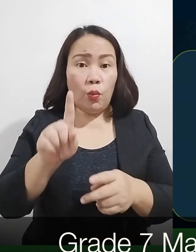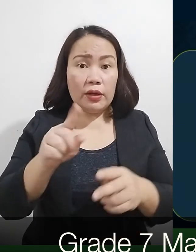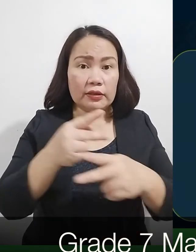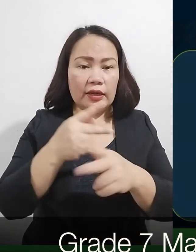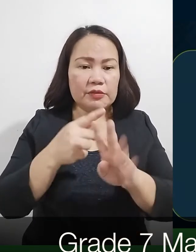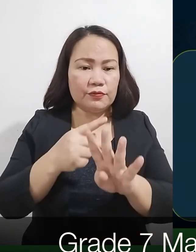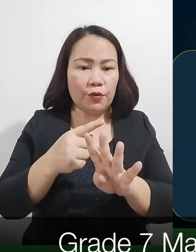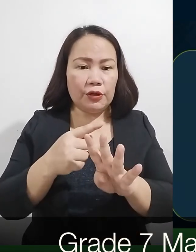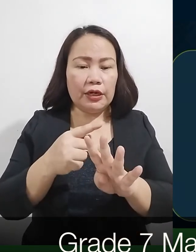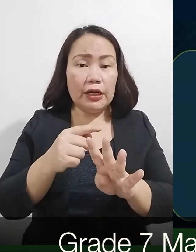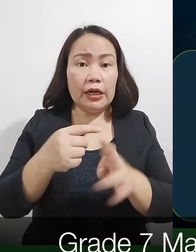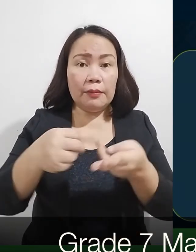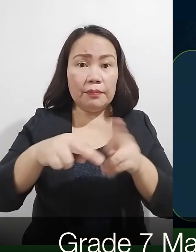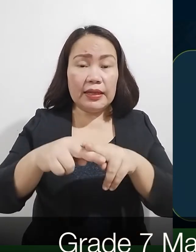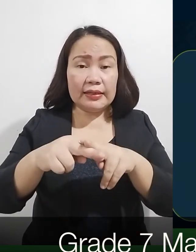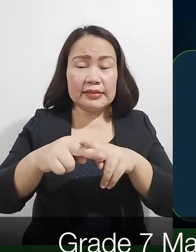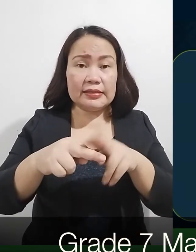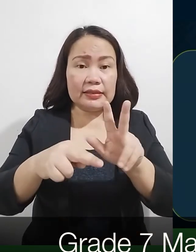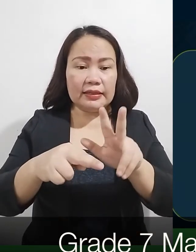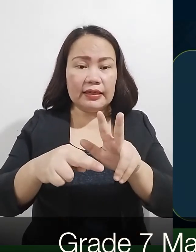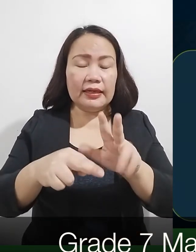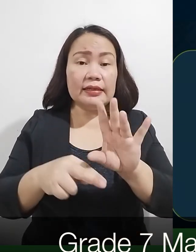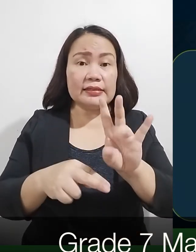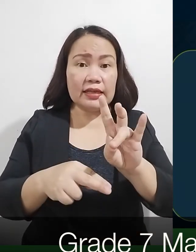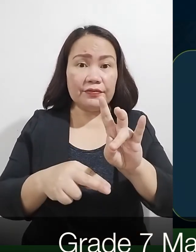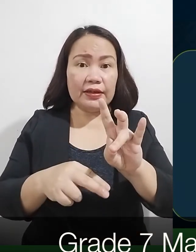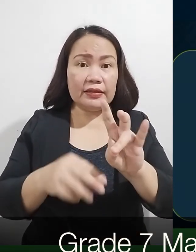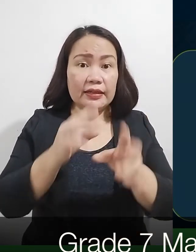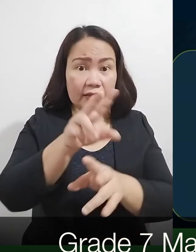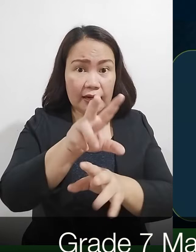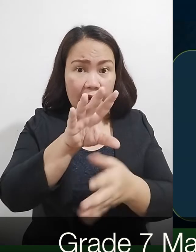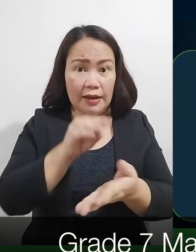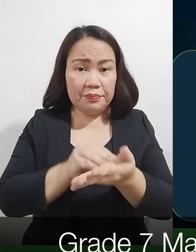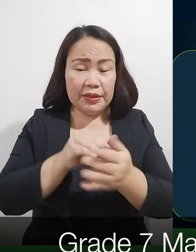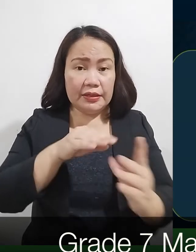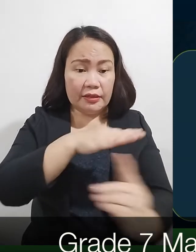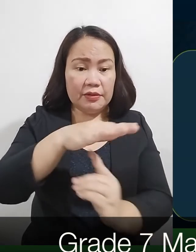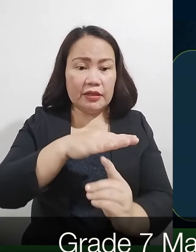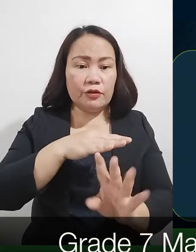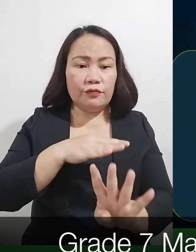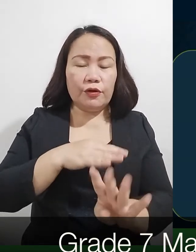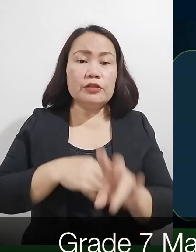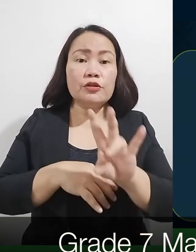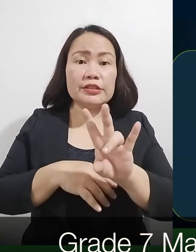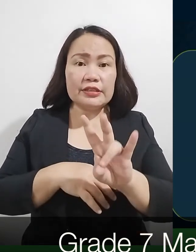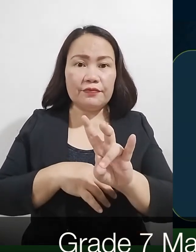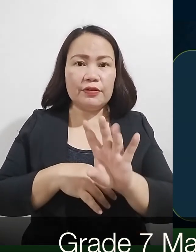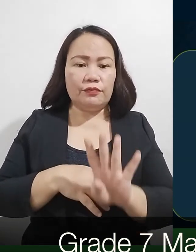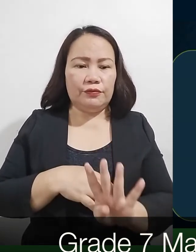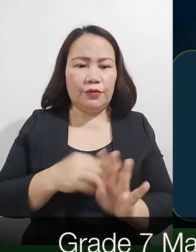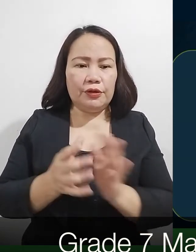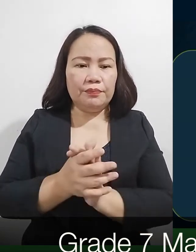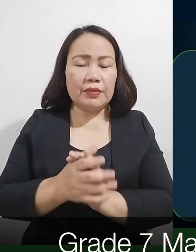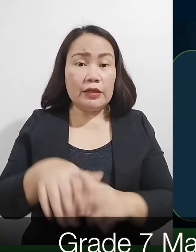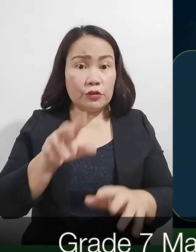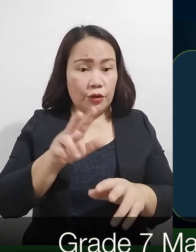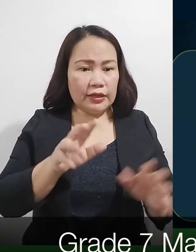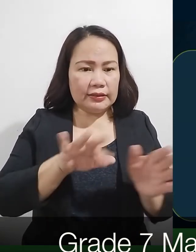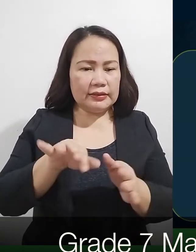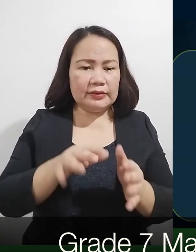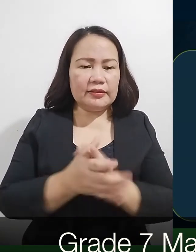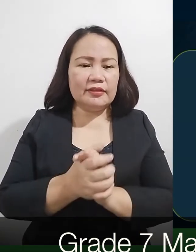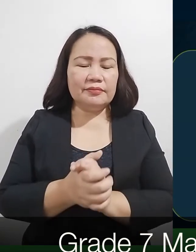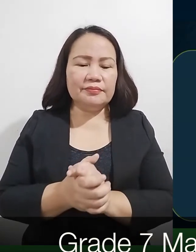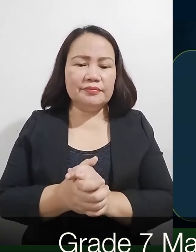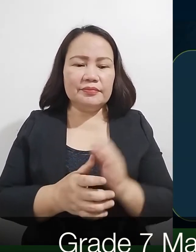the denominator. So, that is 7 over 4, and then 5 times 3, that is 15, plus 4, that is 19,